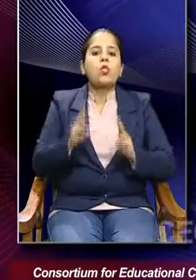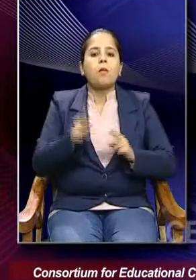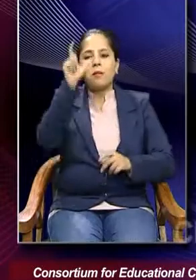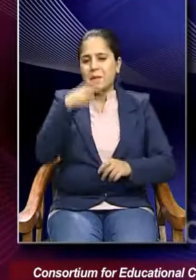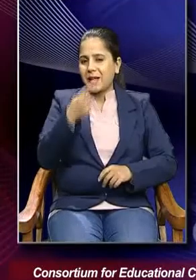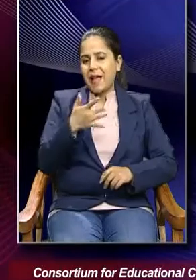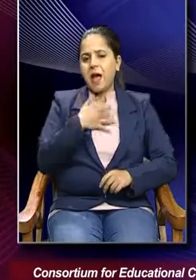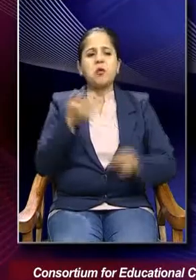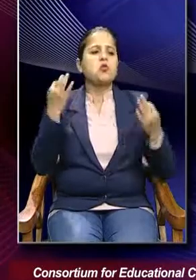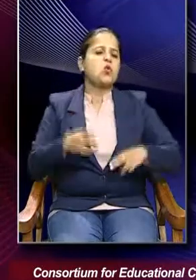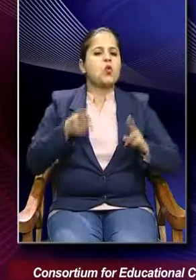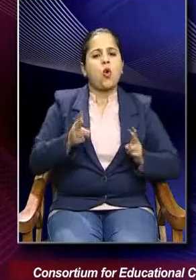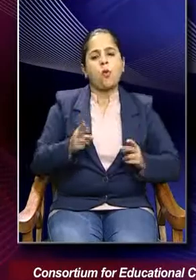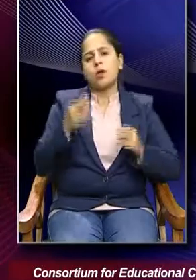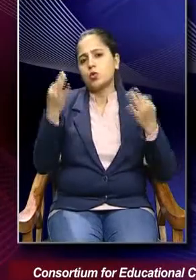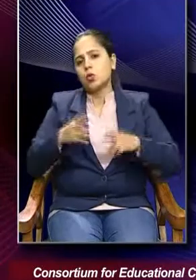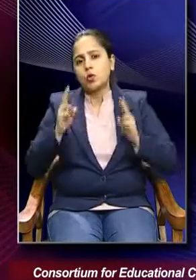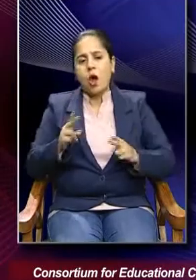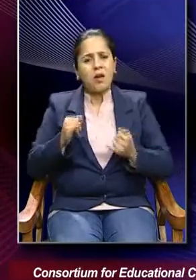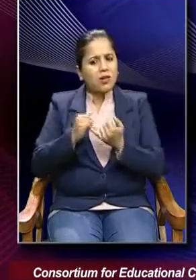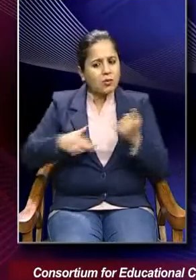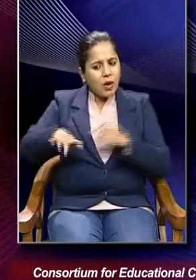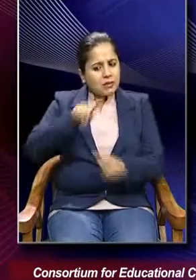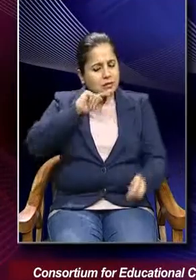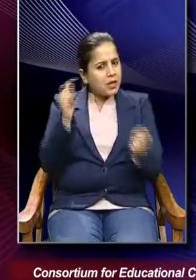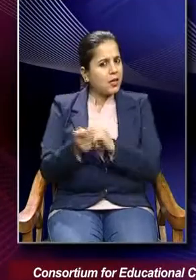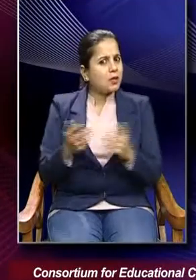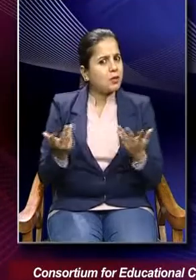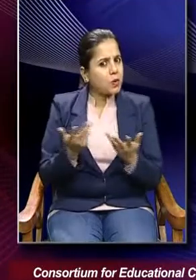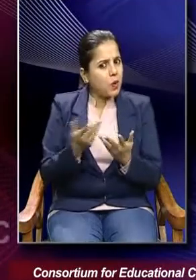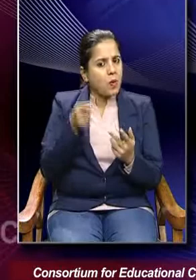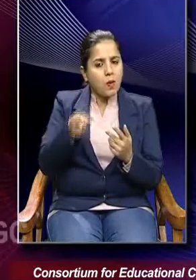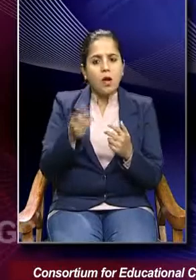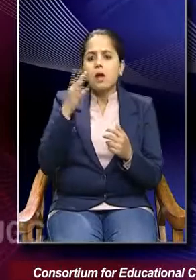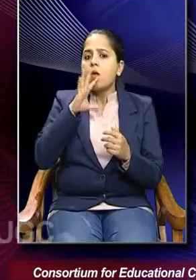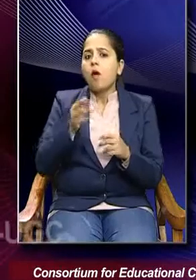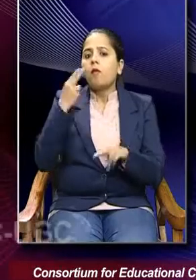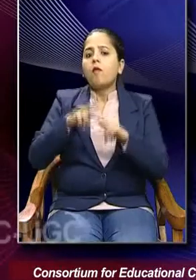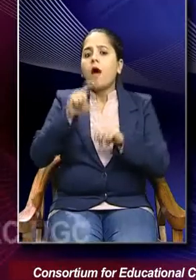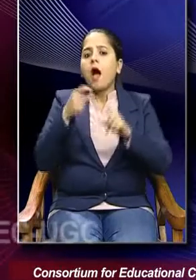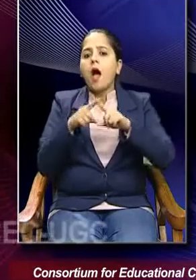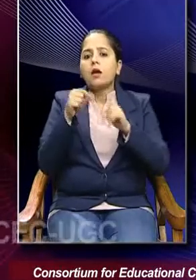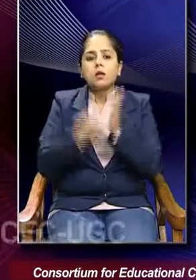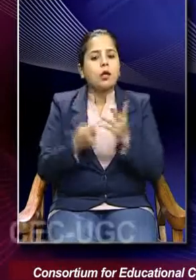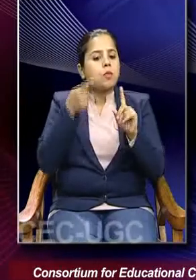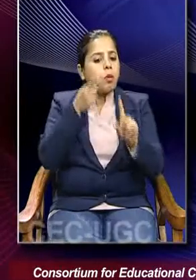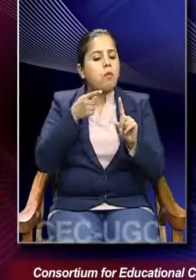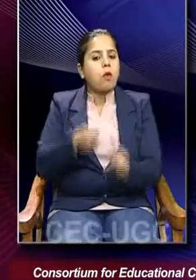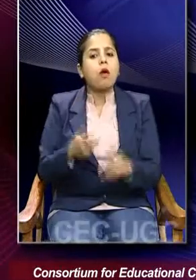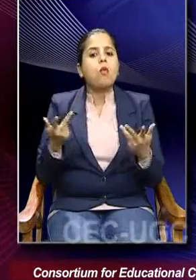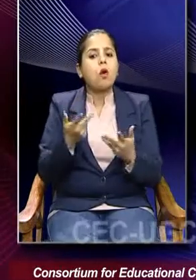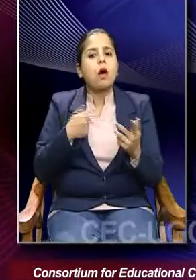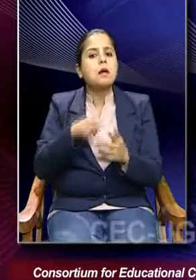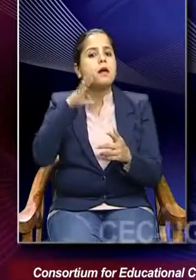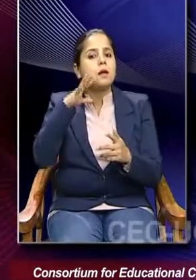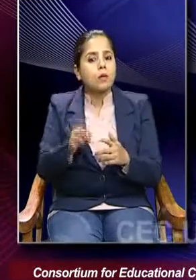How is society changing? What are the class factors which are important? How, as a member